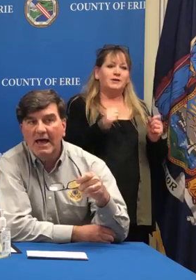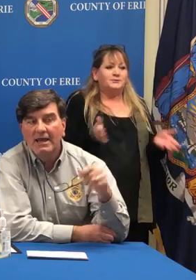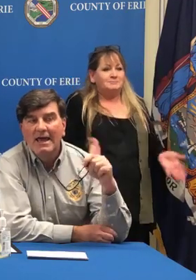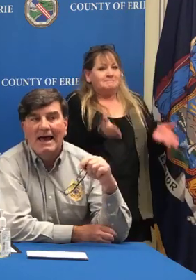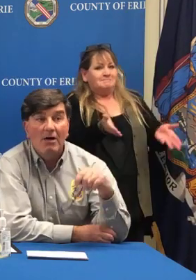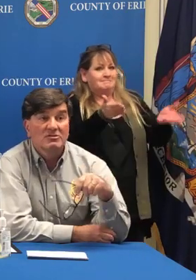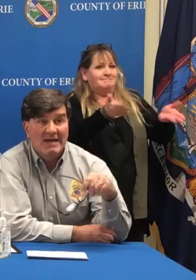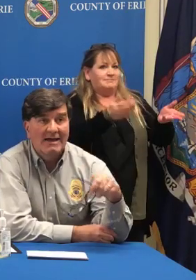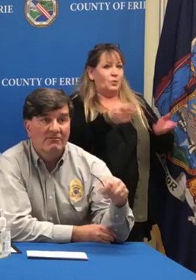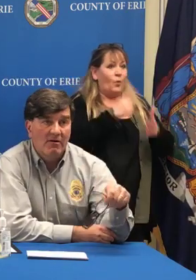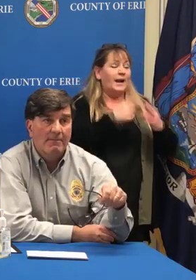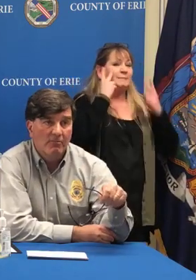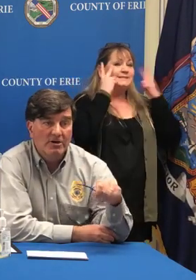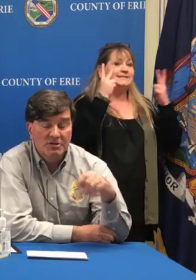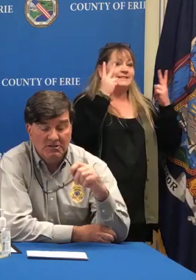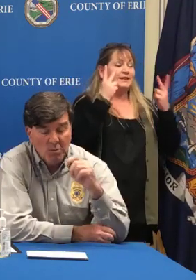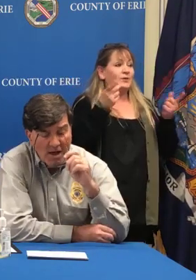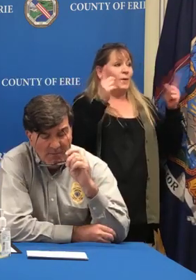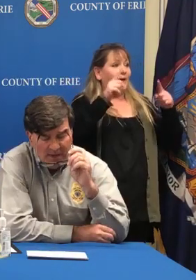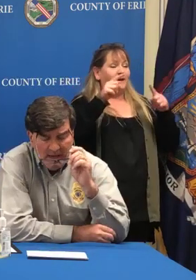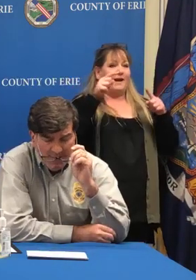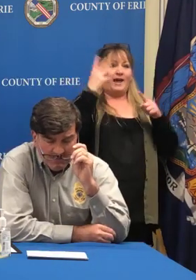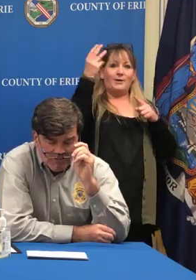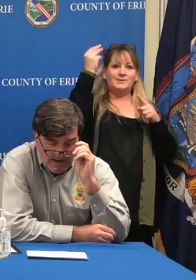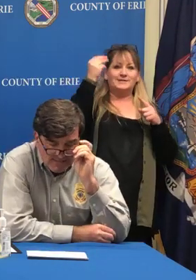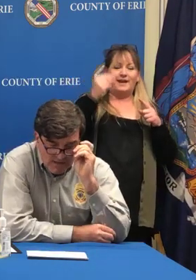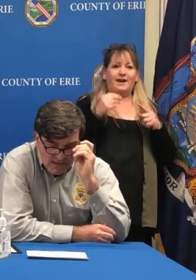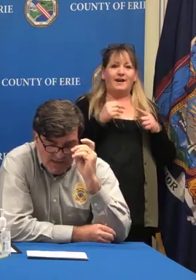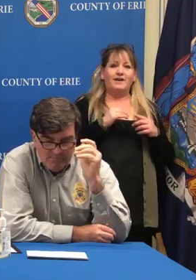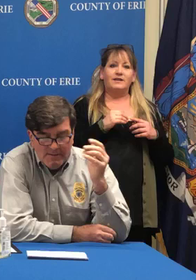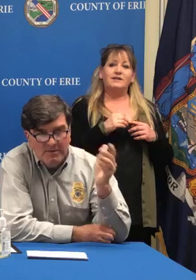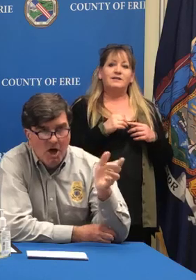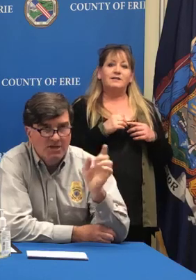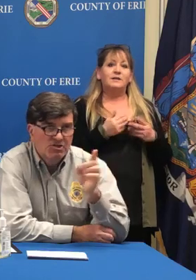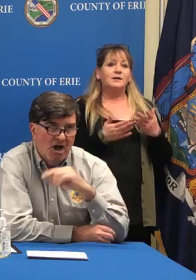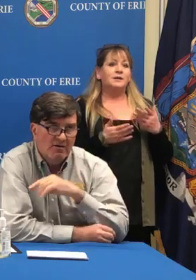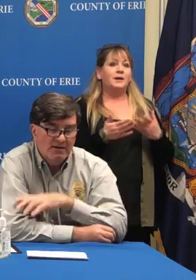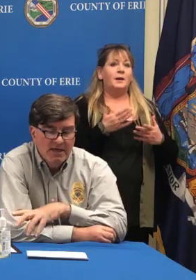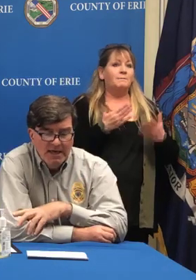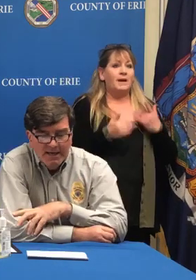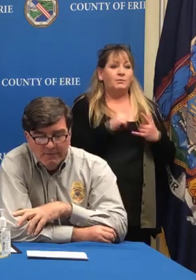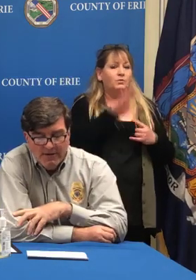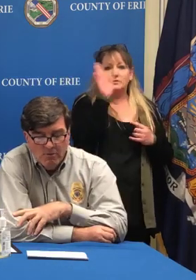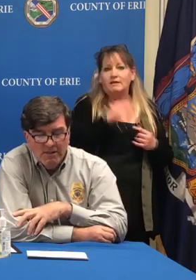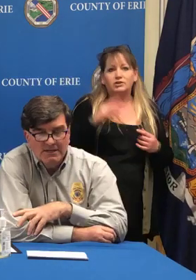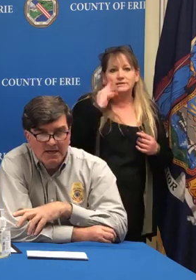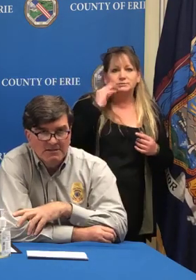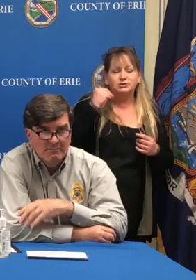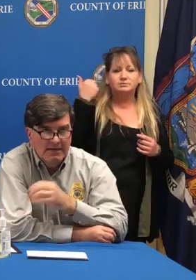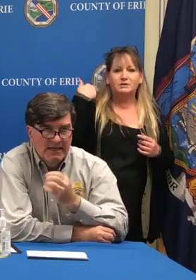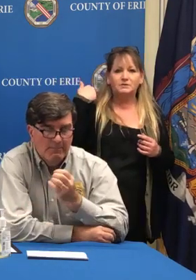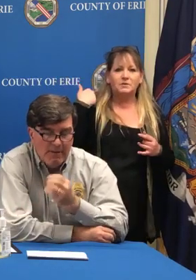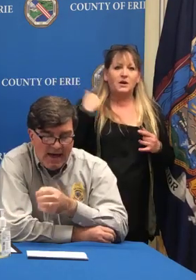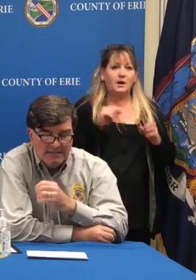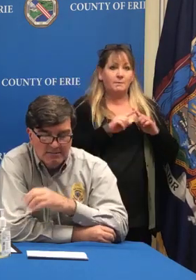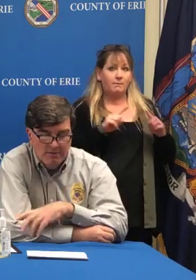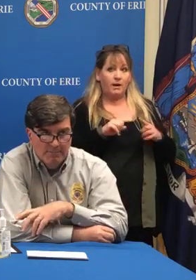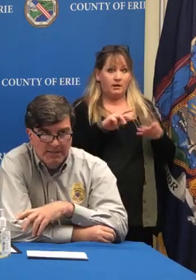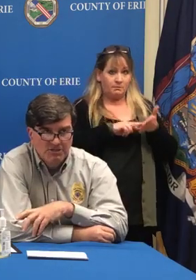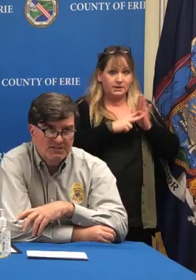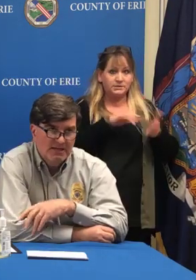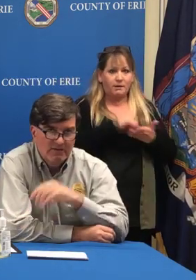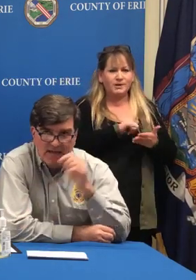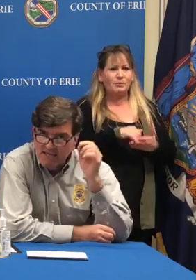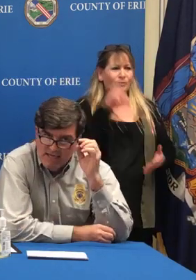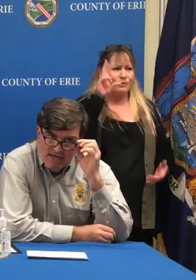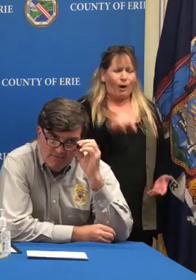going on outside of our operation as well is the fact that it might be uncharted, but that really doesn't mean impossible. And